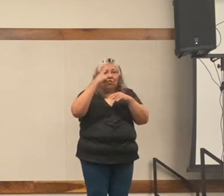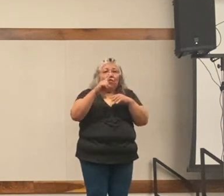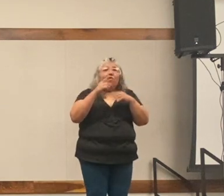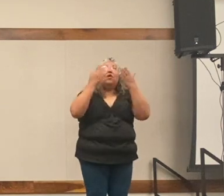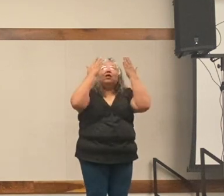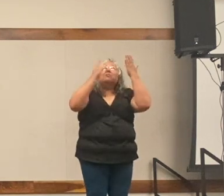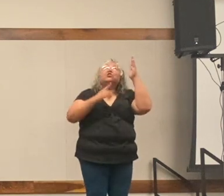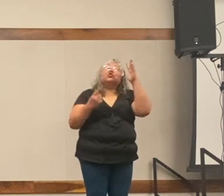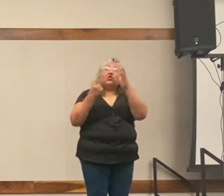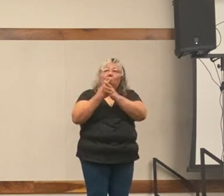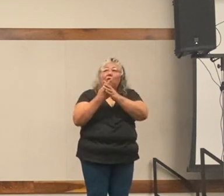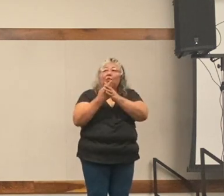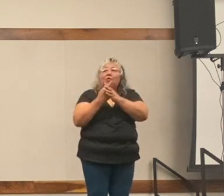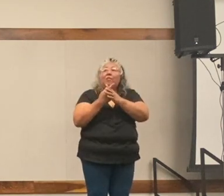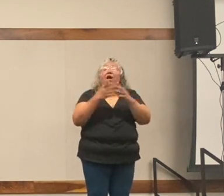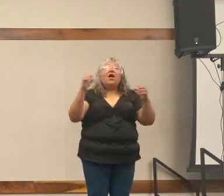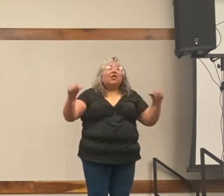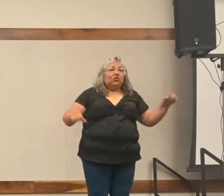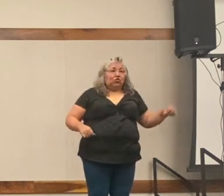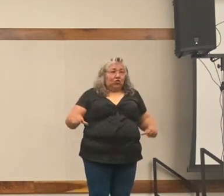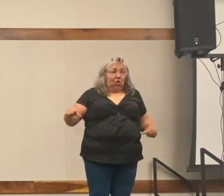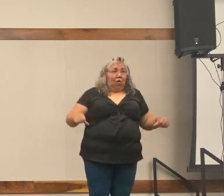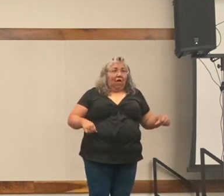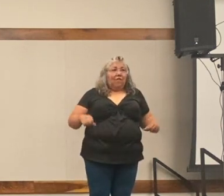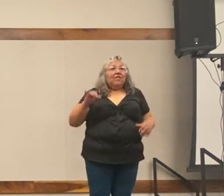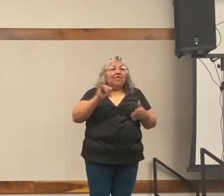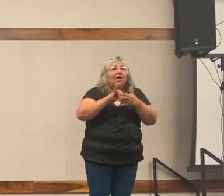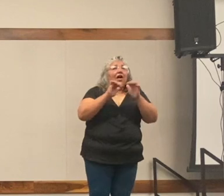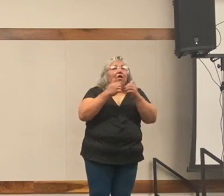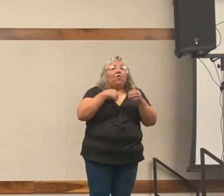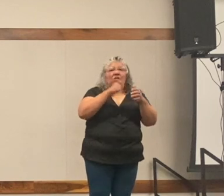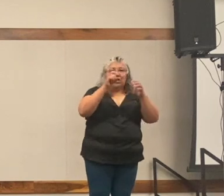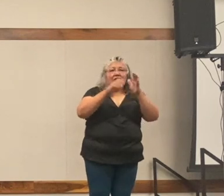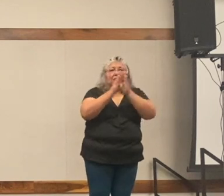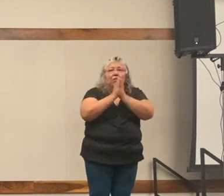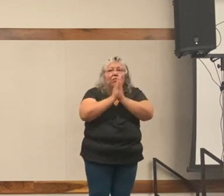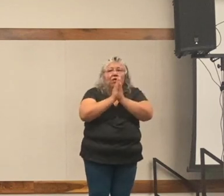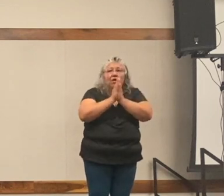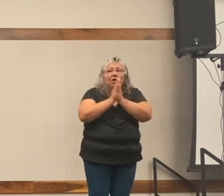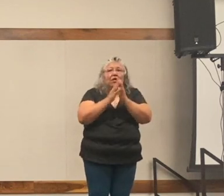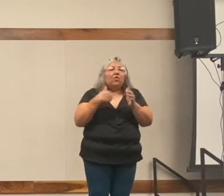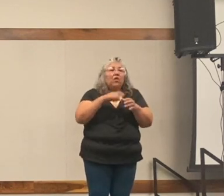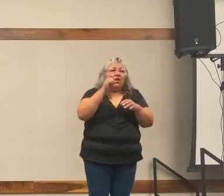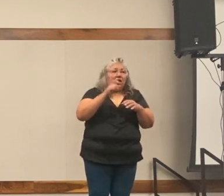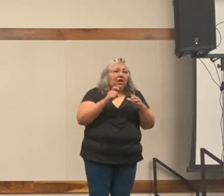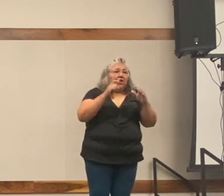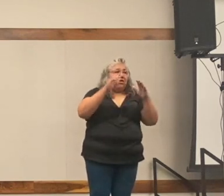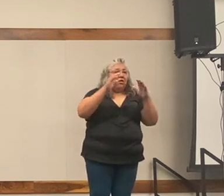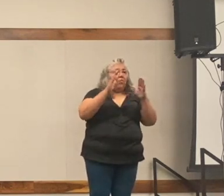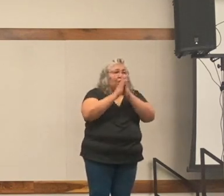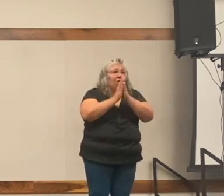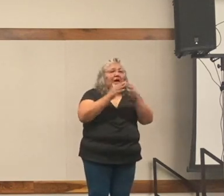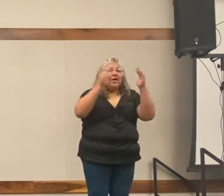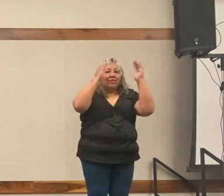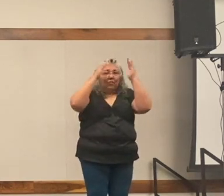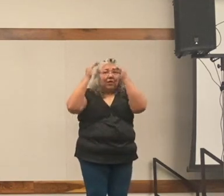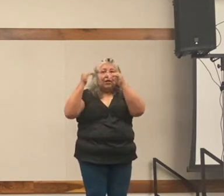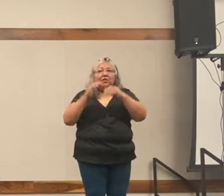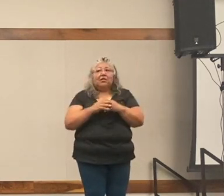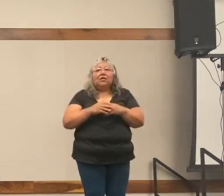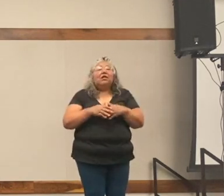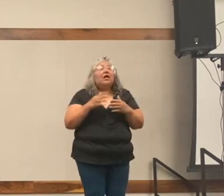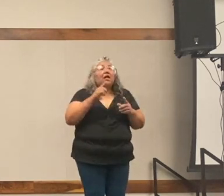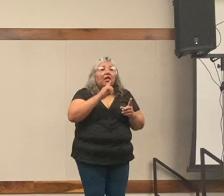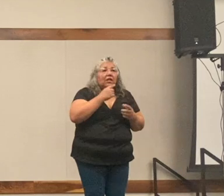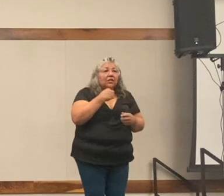show up and for him to show off. That's how we need to be praying. You need to be praying expectantly. Now listen, let me tell you